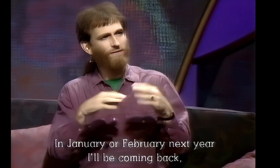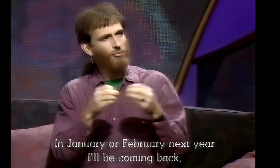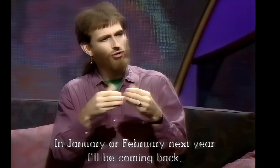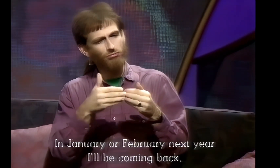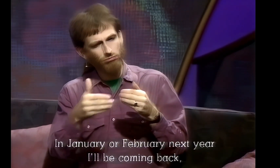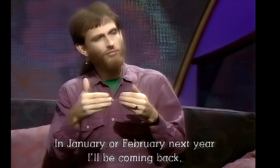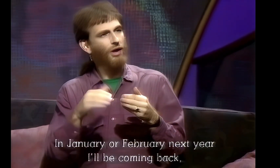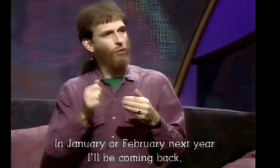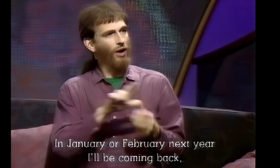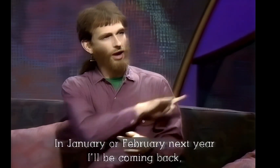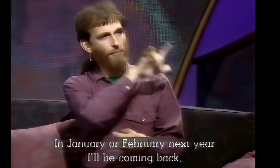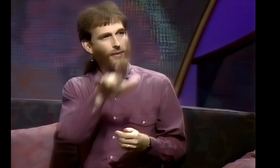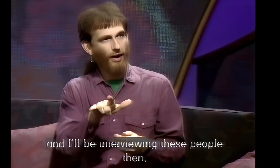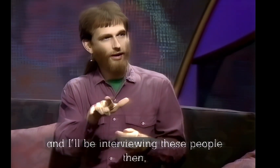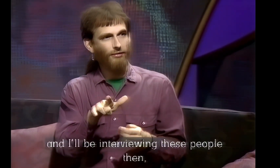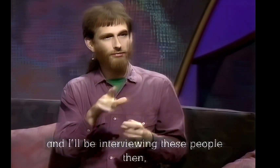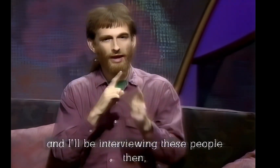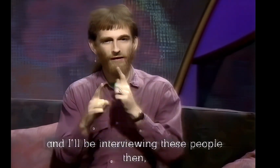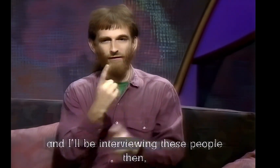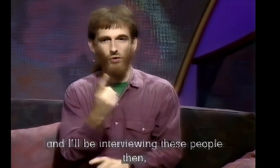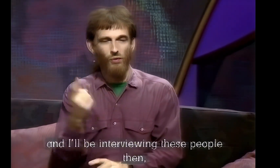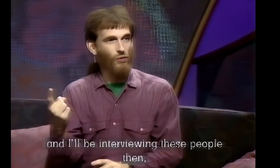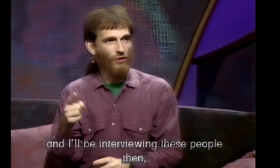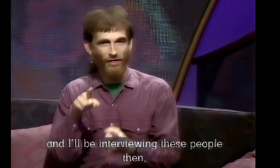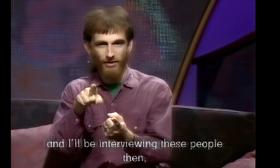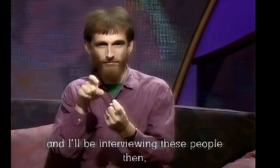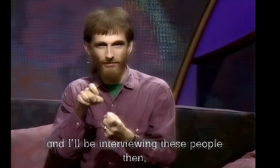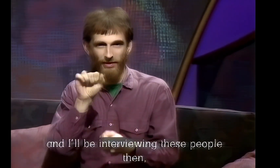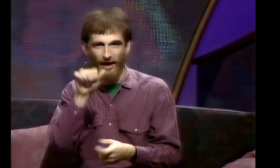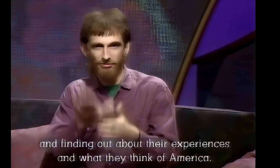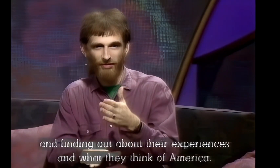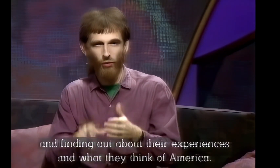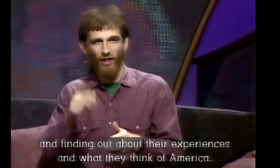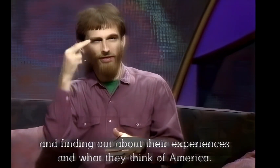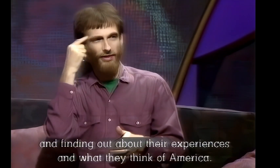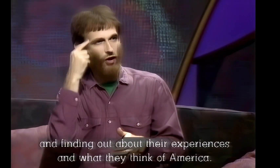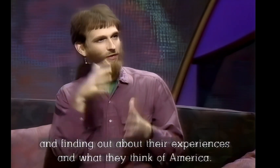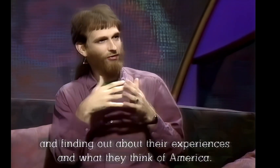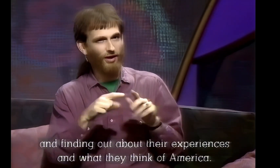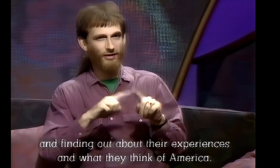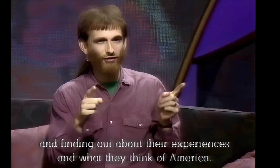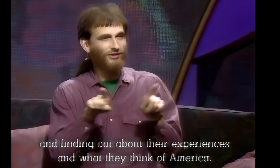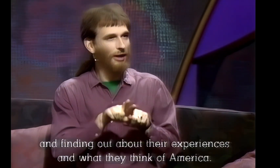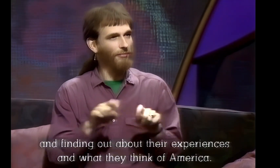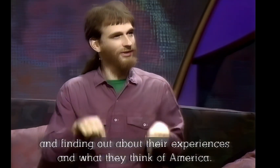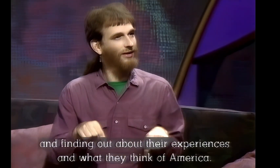Maybe January or February next year I'll be coming back, and I'll be interviewing these people then and finding out about their experiences and what they think of